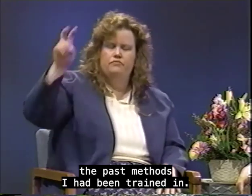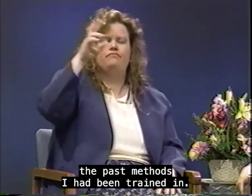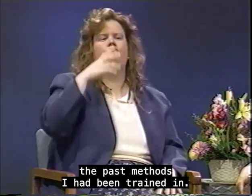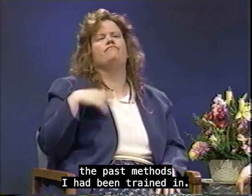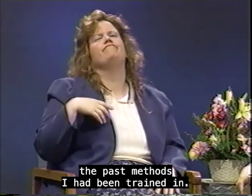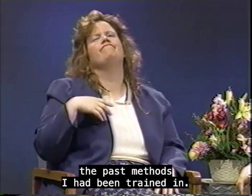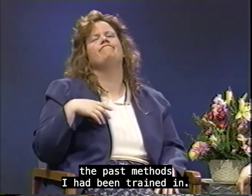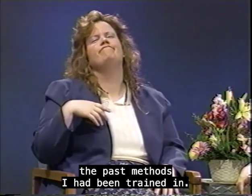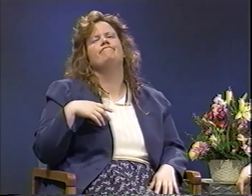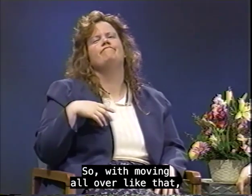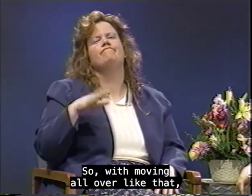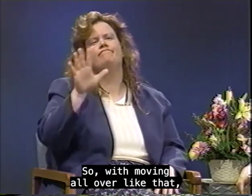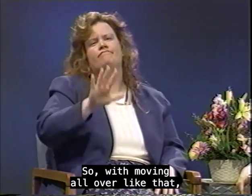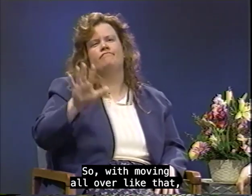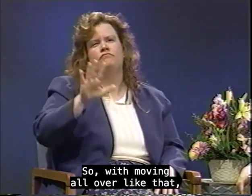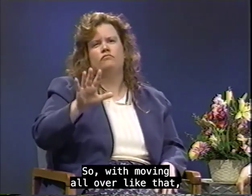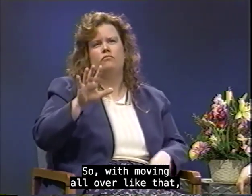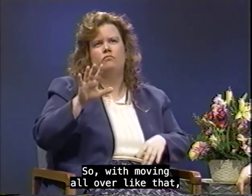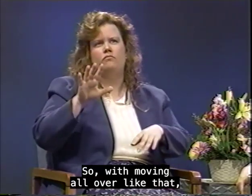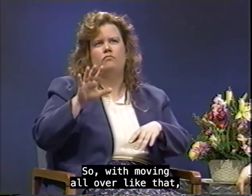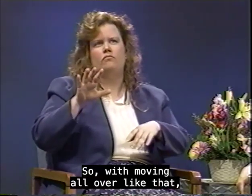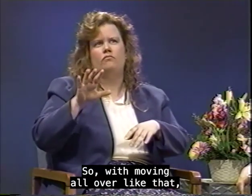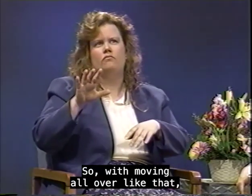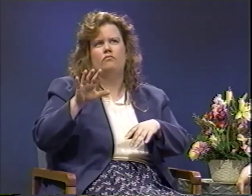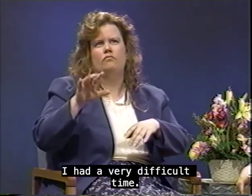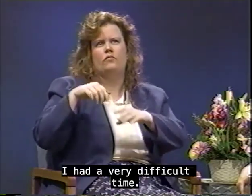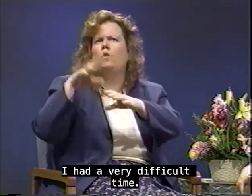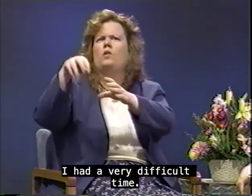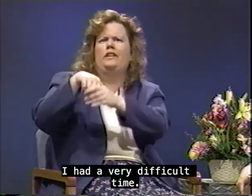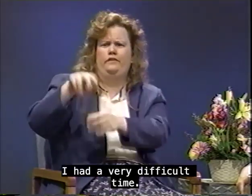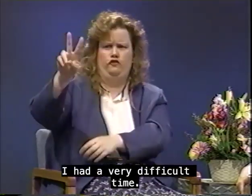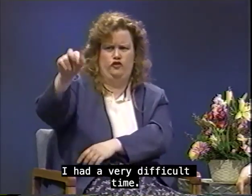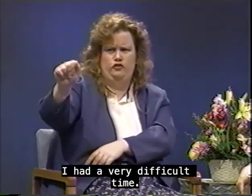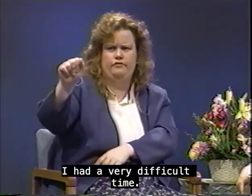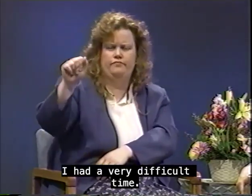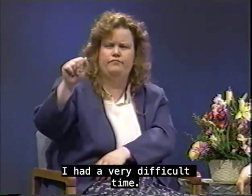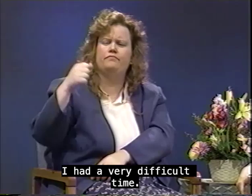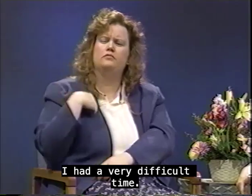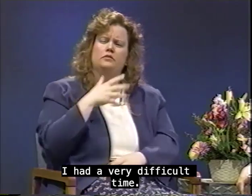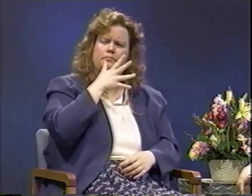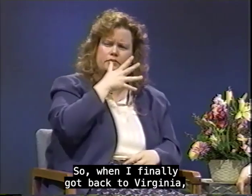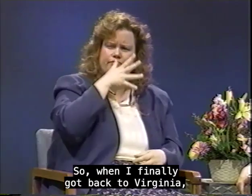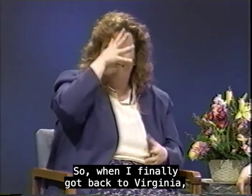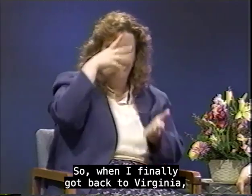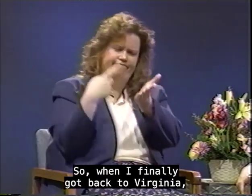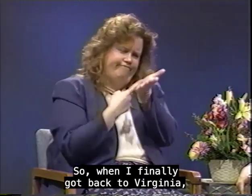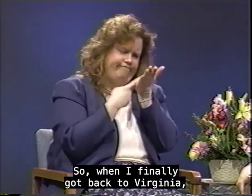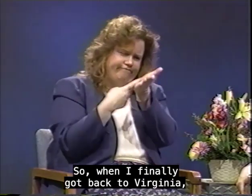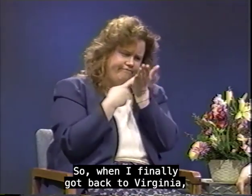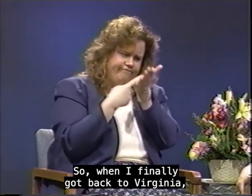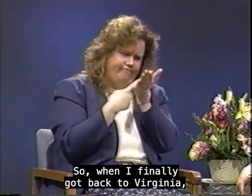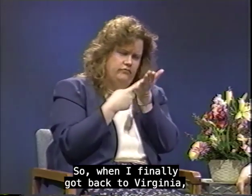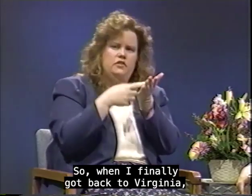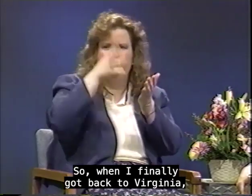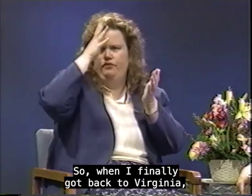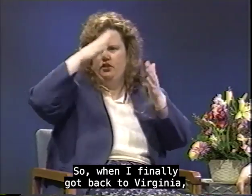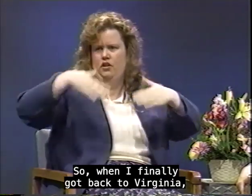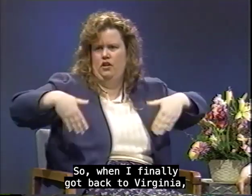trained in. So with moving all over like that, I had a very difficult time. So when I finally got back to